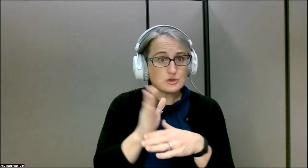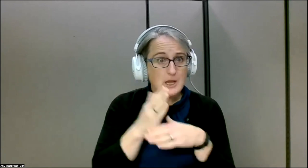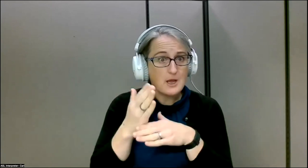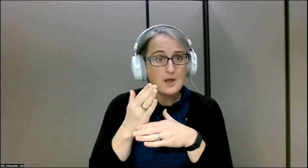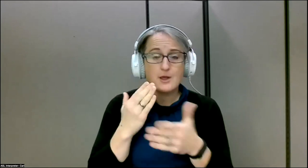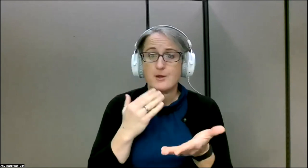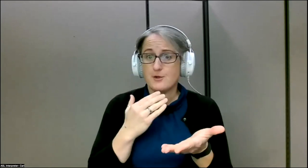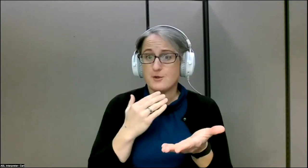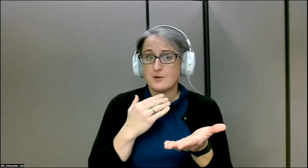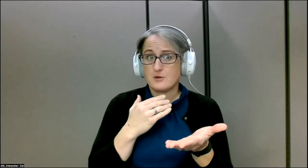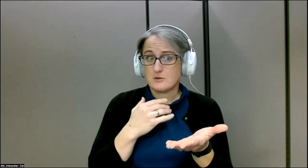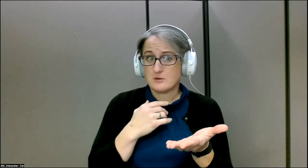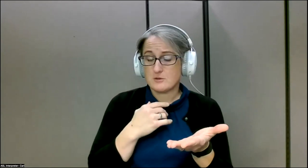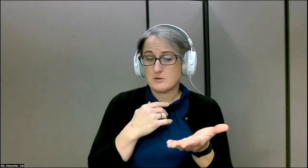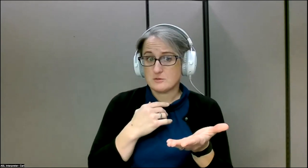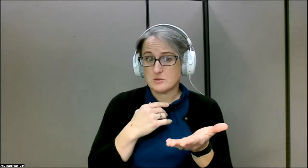company or